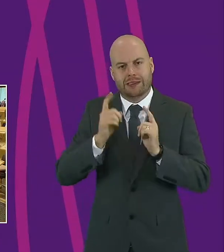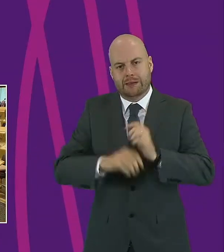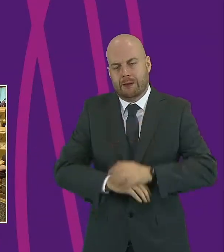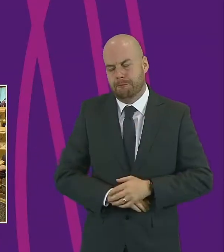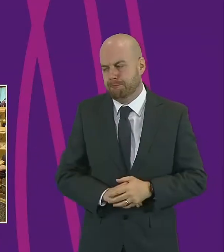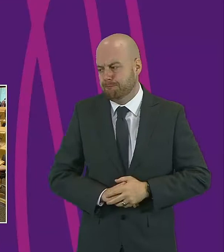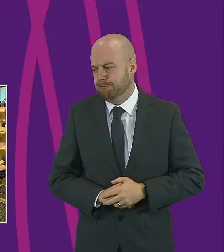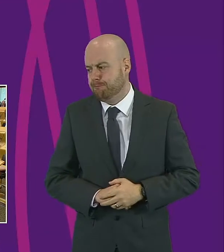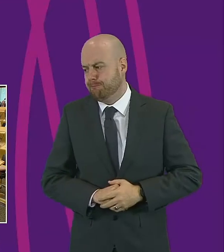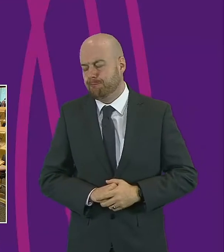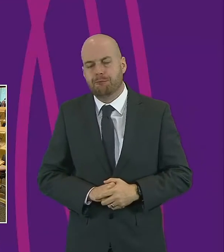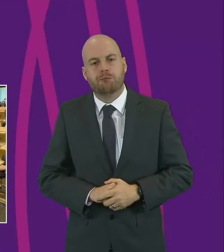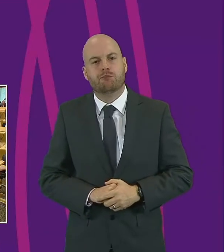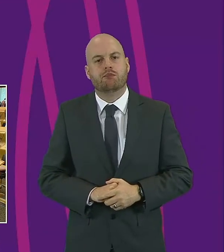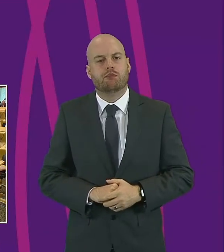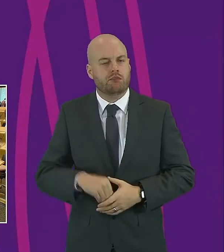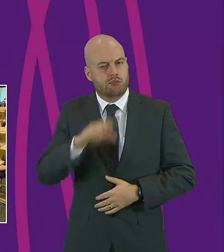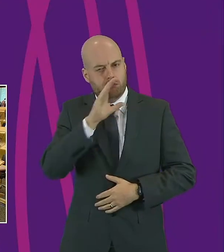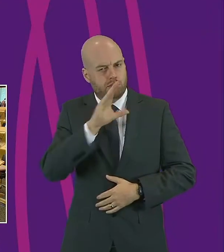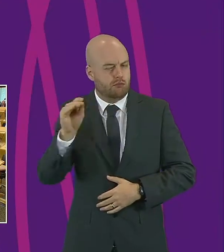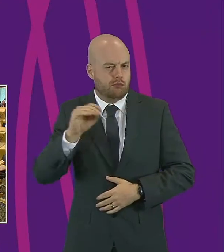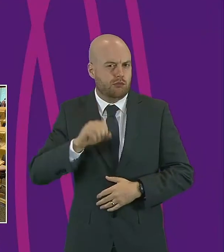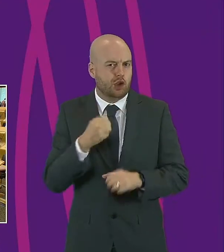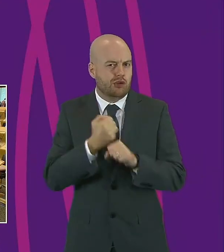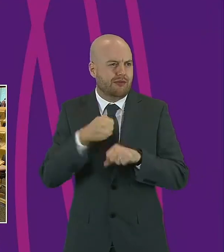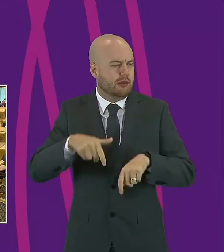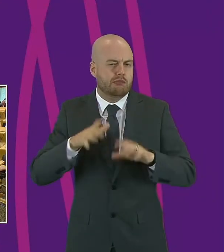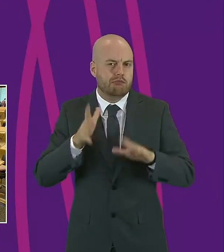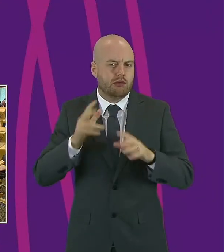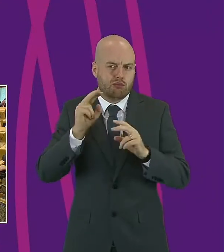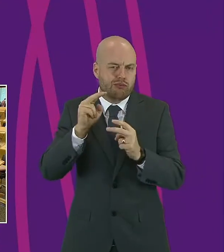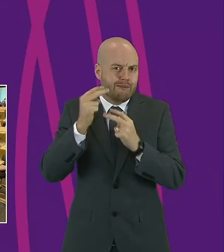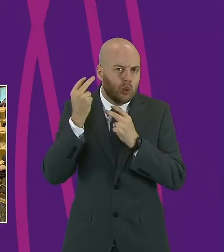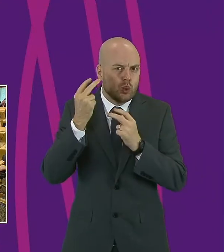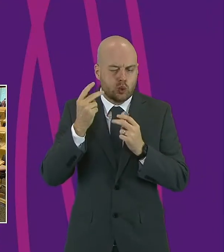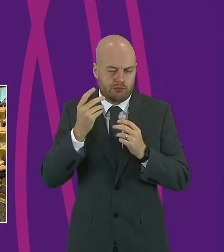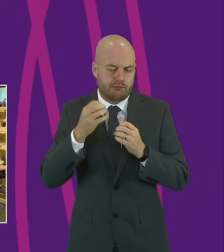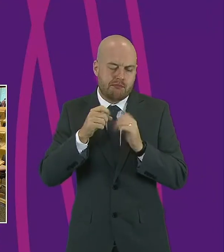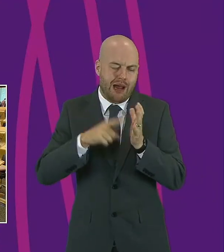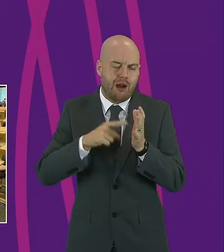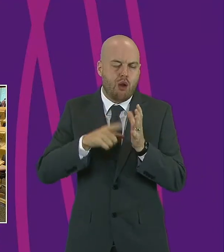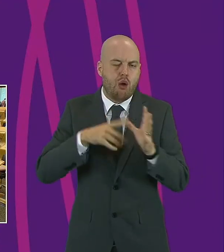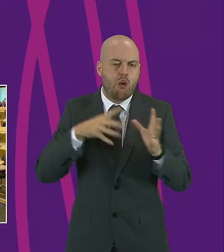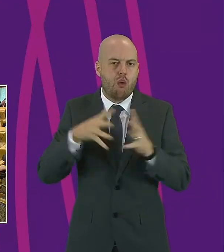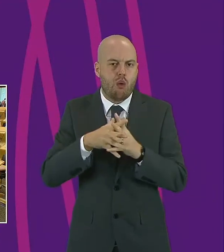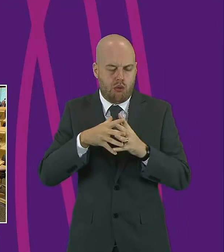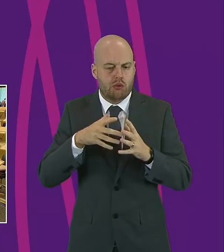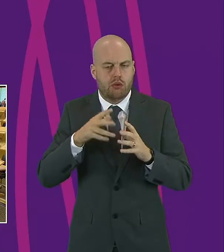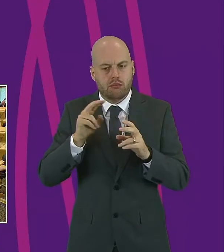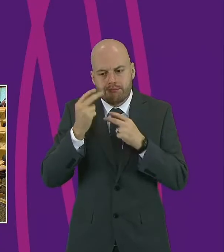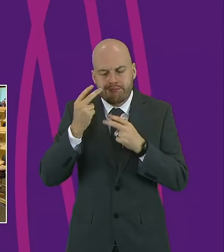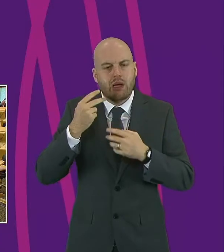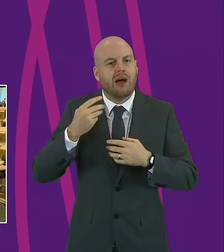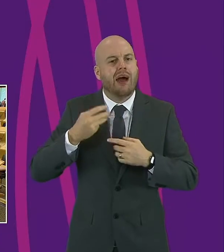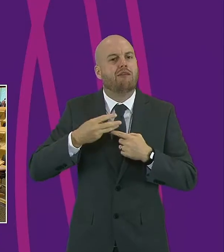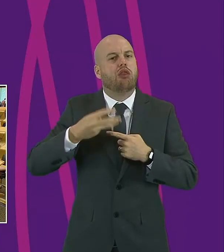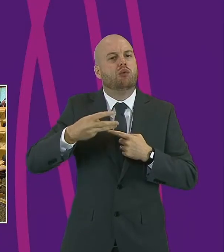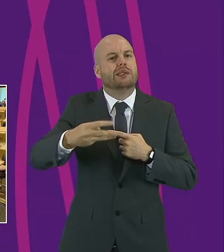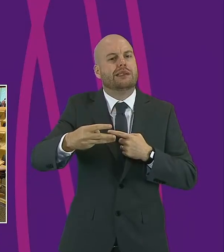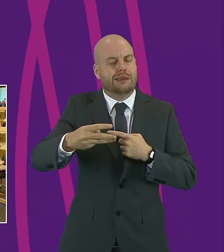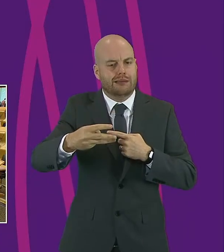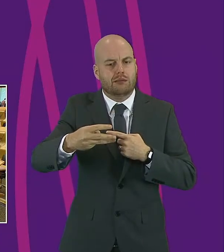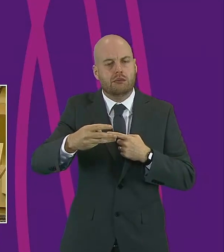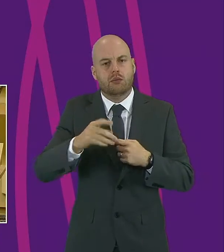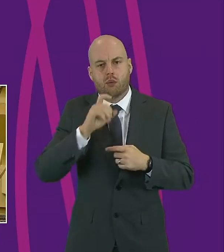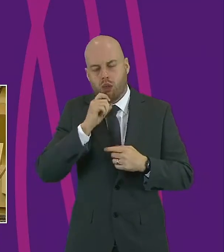Scottish Government is required by law to review lockdown restrictions every 3 weeks. The latest review falls due today, and I'll shortly report on the decisions